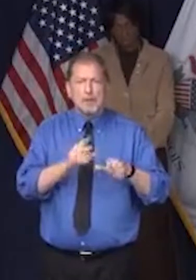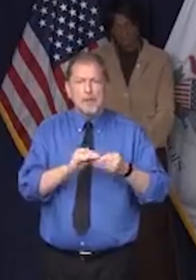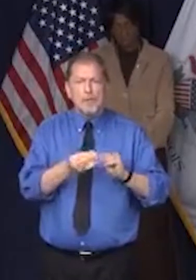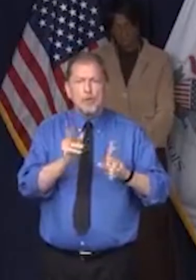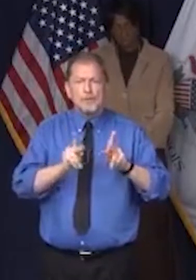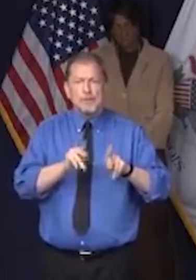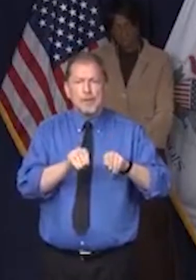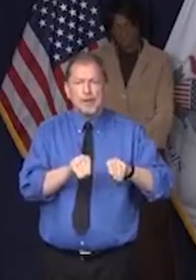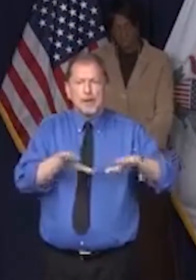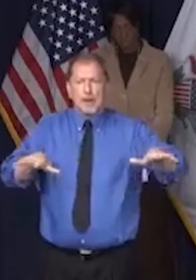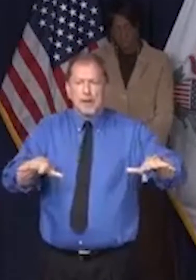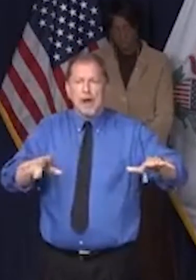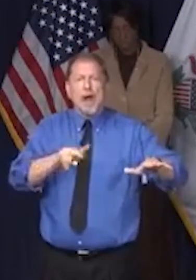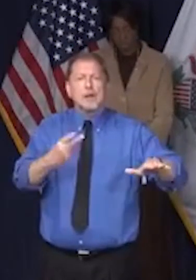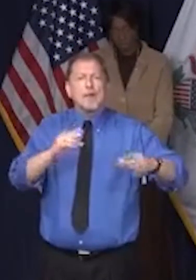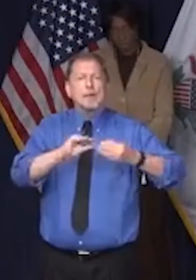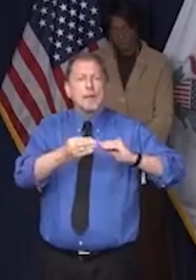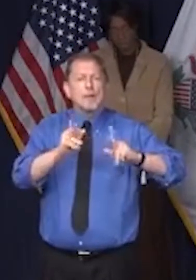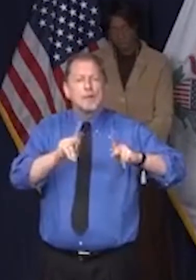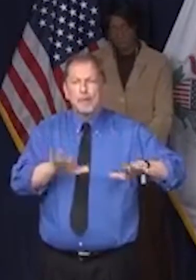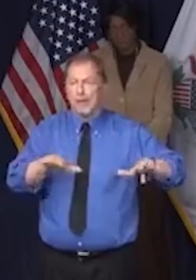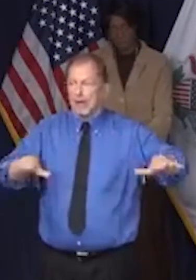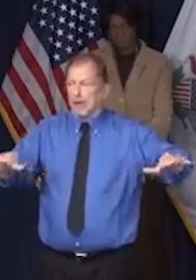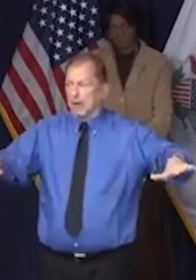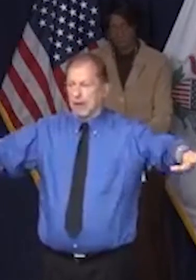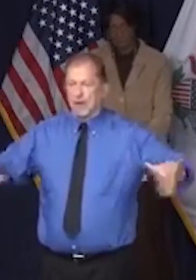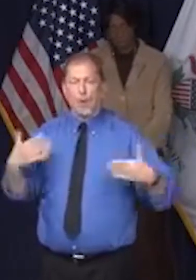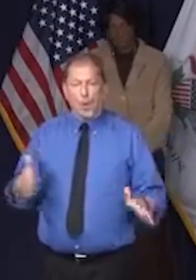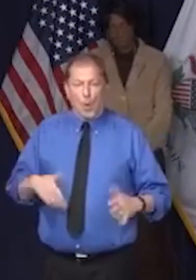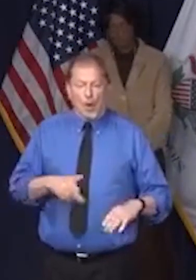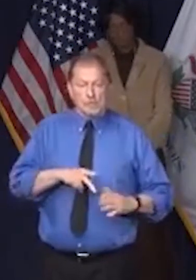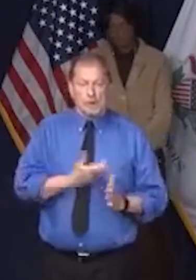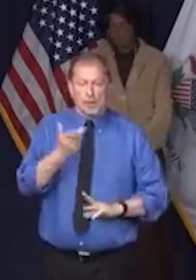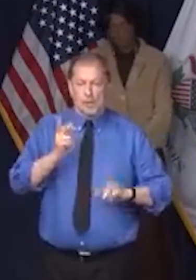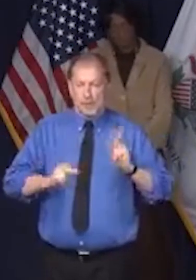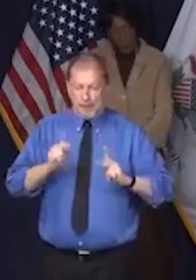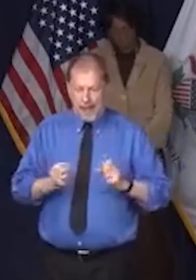cases in a state? How long does it take to double the number of